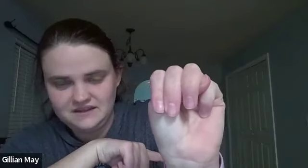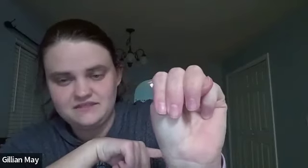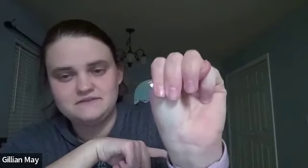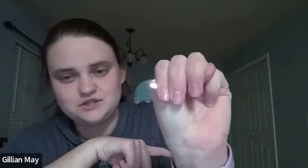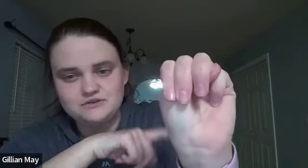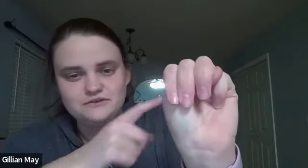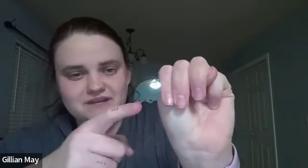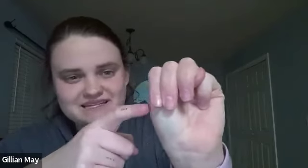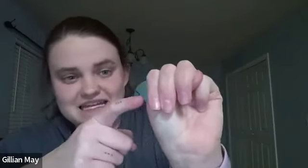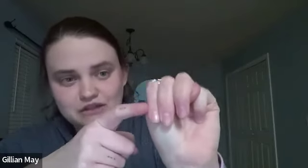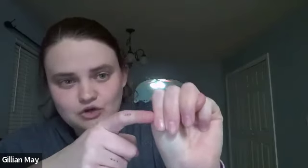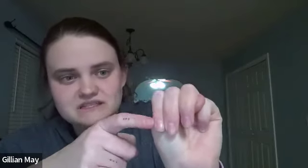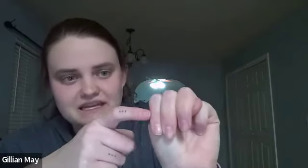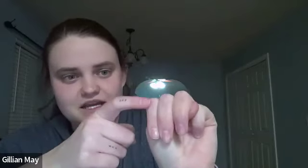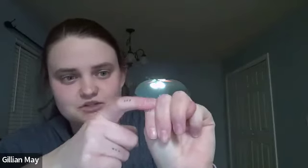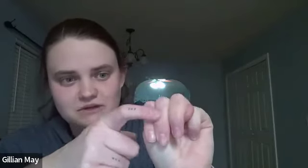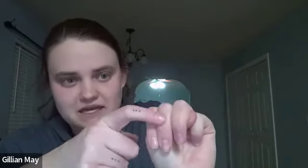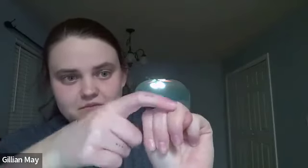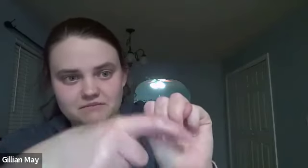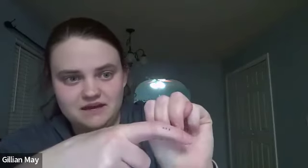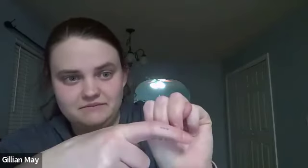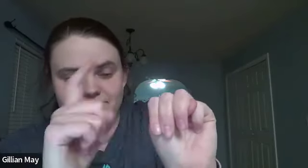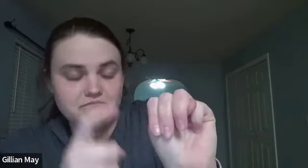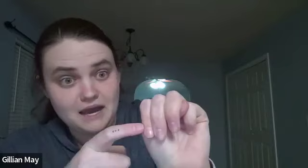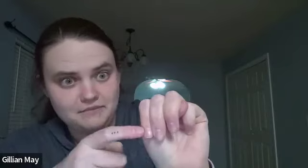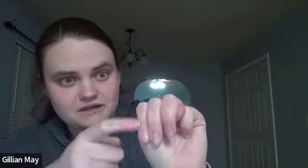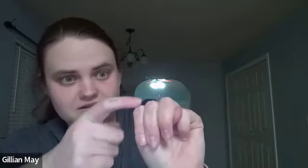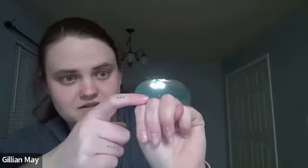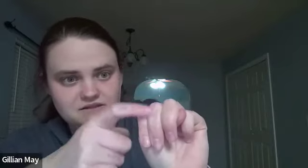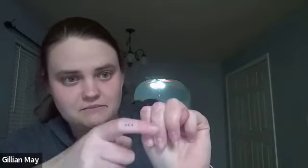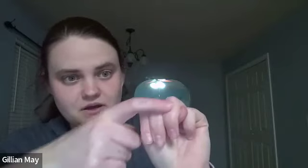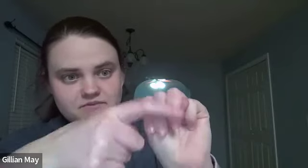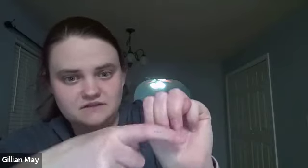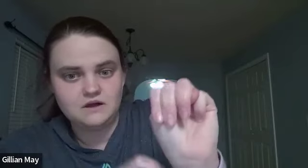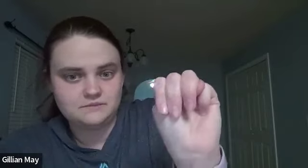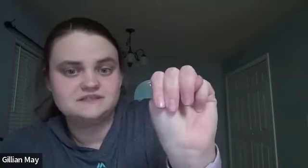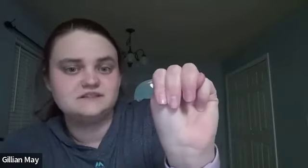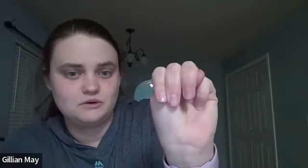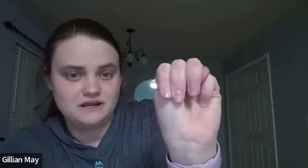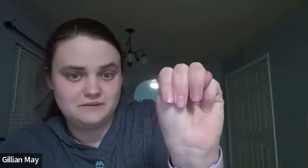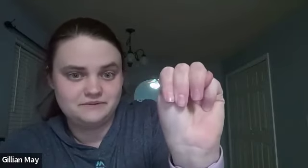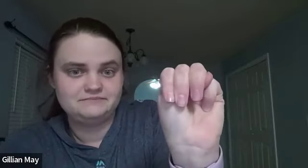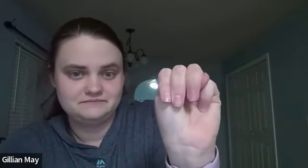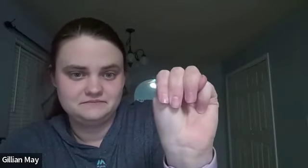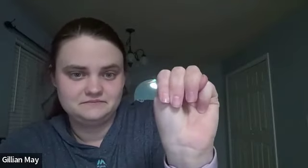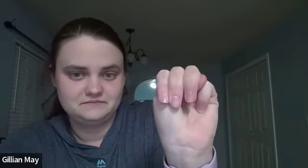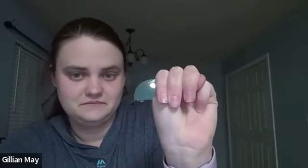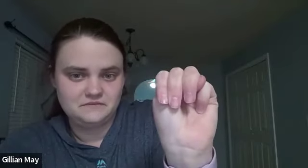And the visual for me is it looks like an actual M in my mind. That bumps, the little humps, so our M.